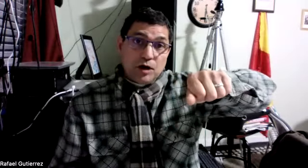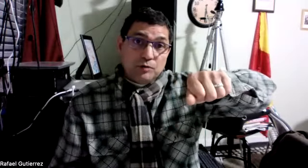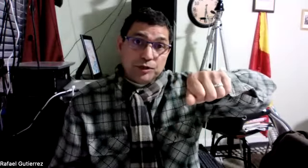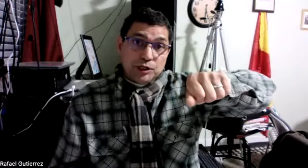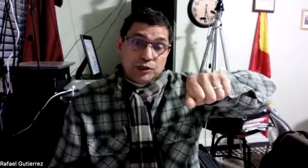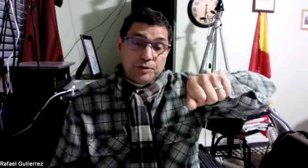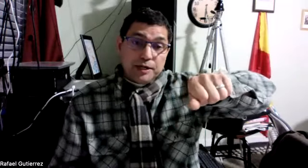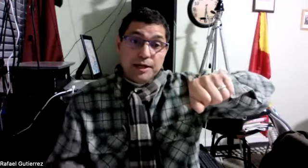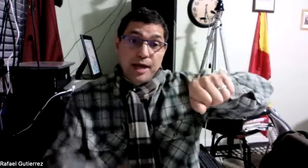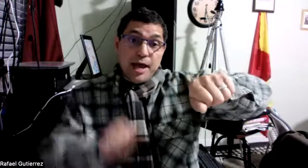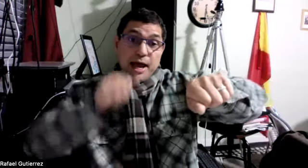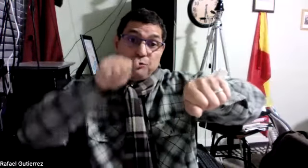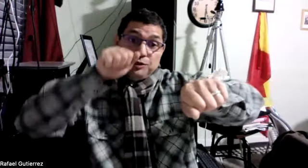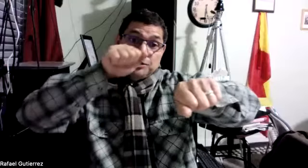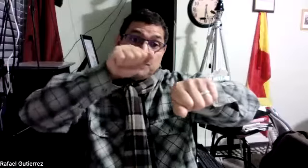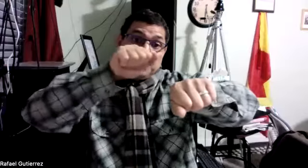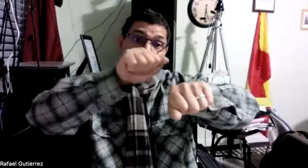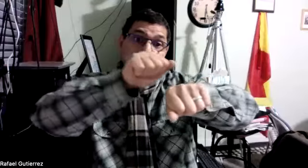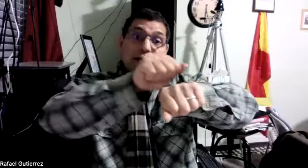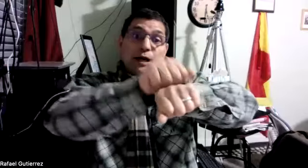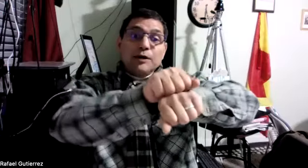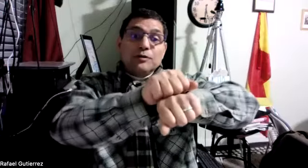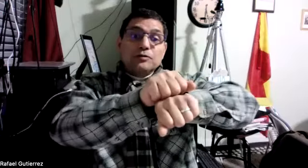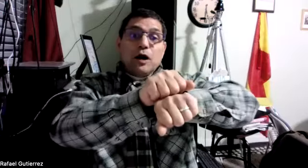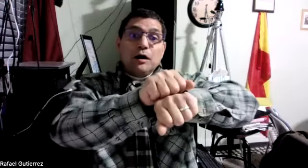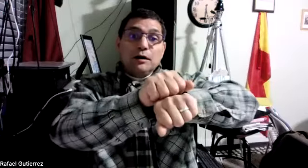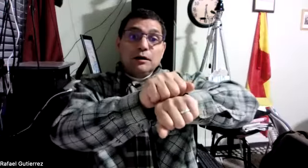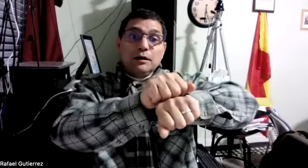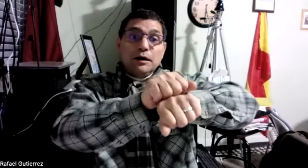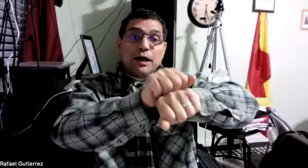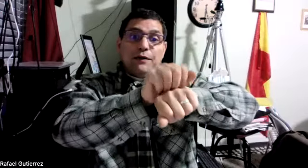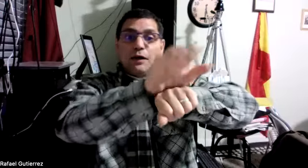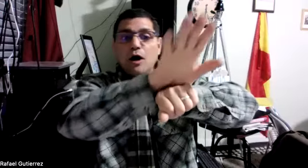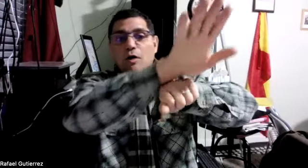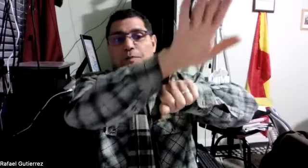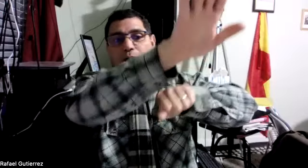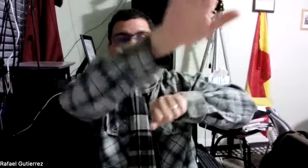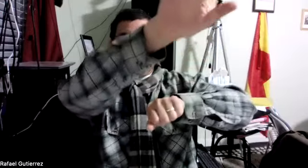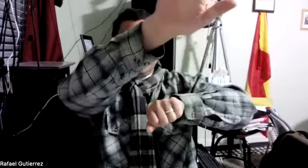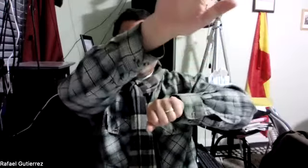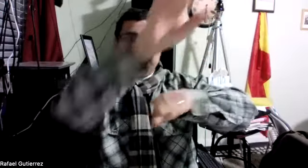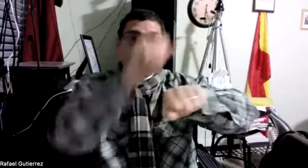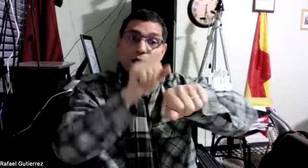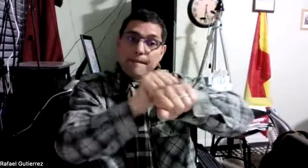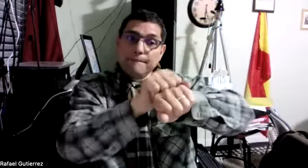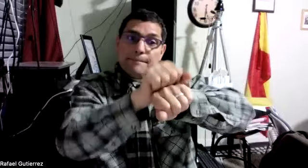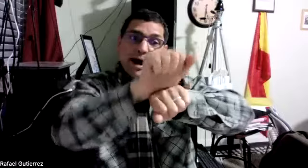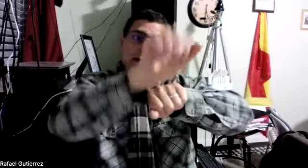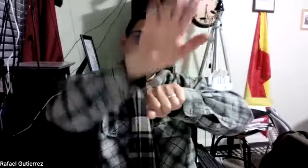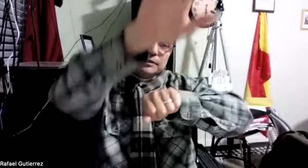with a non-dominant. And with a dominant, make another rock. And then open it like this. Mountain.